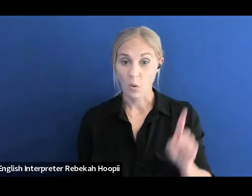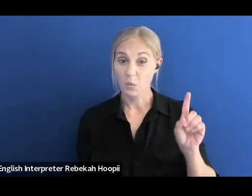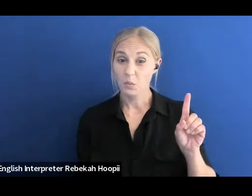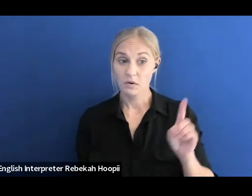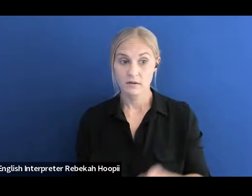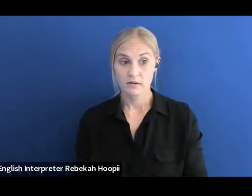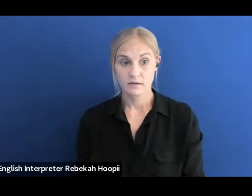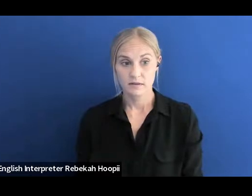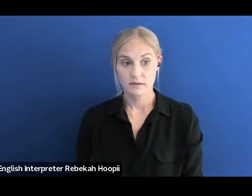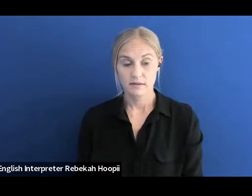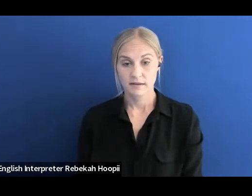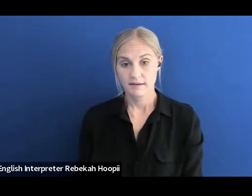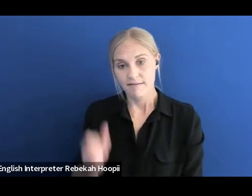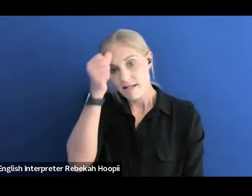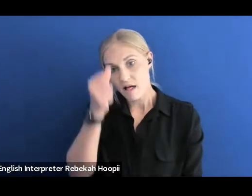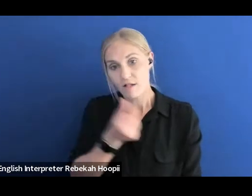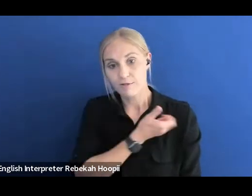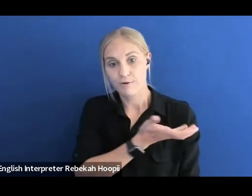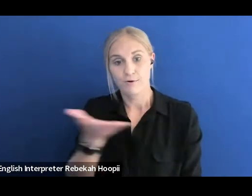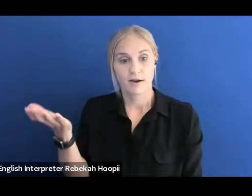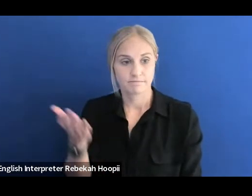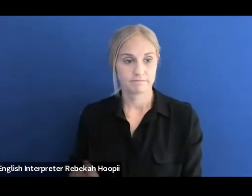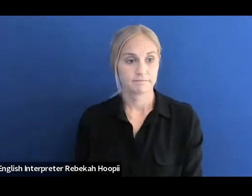Hello, Kako. Hello.